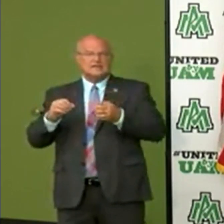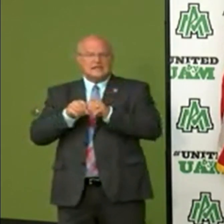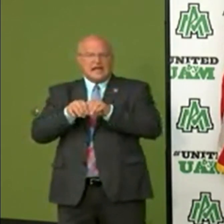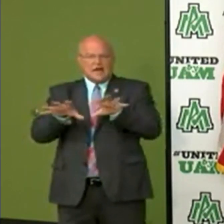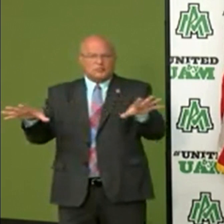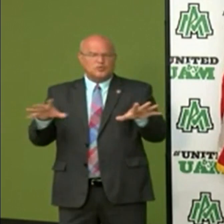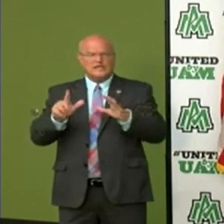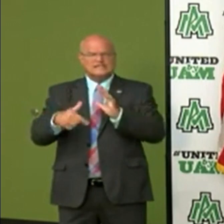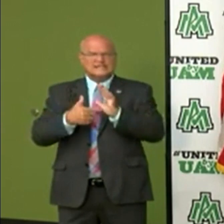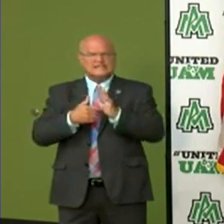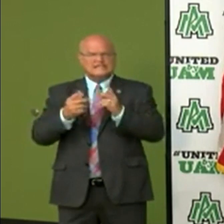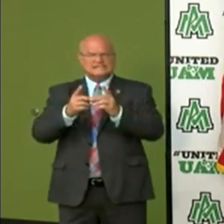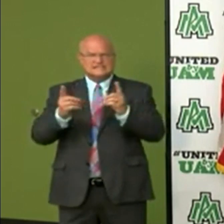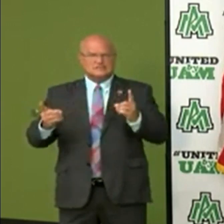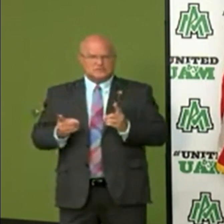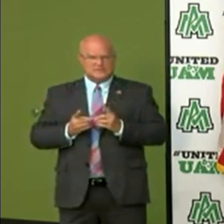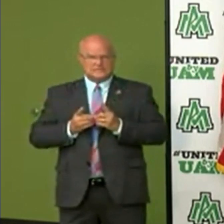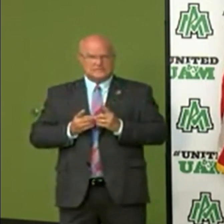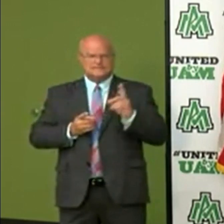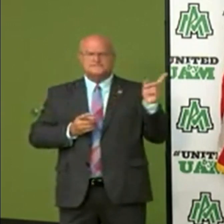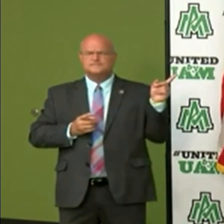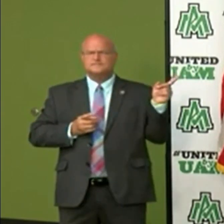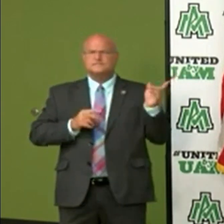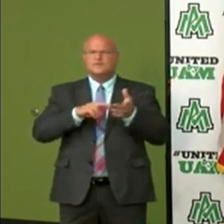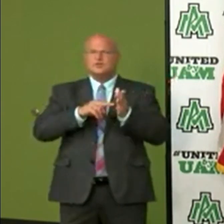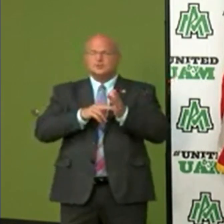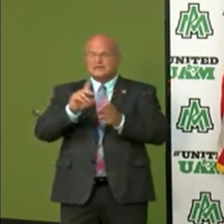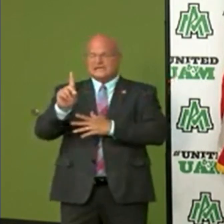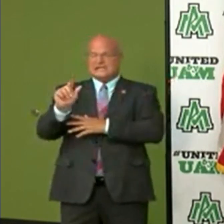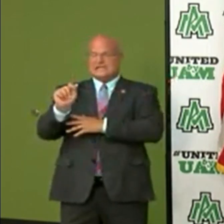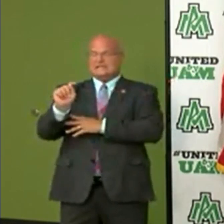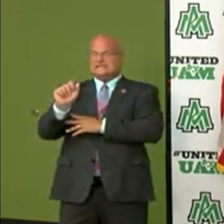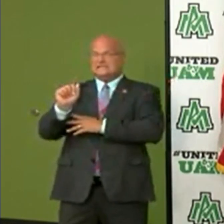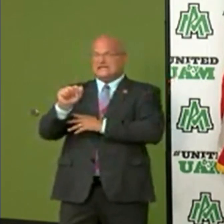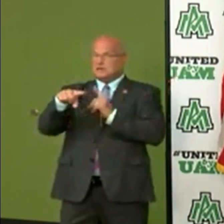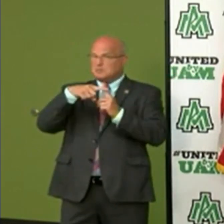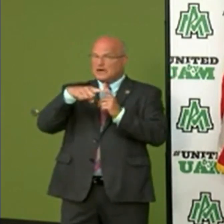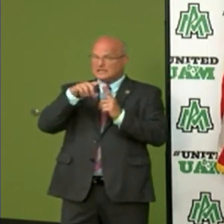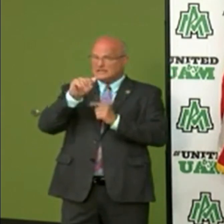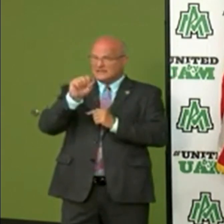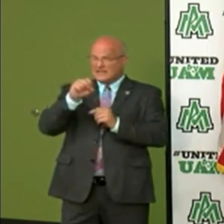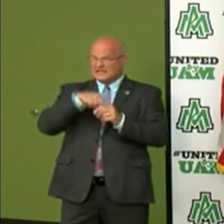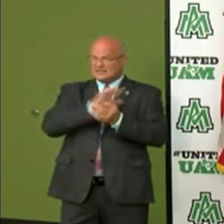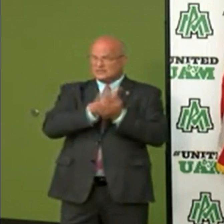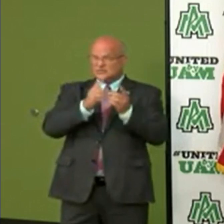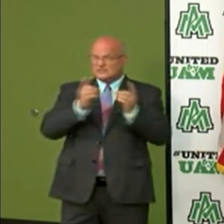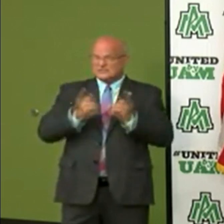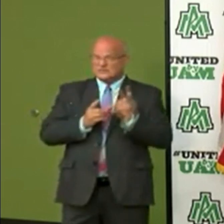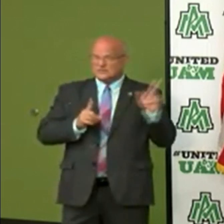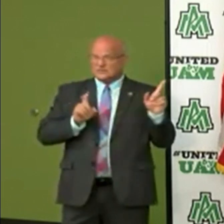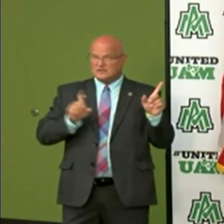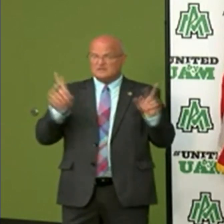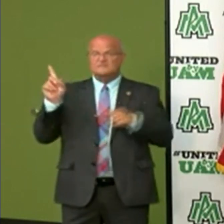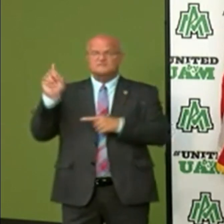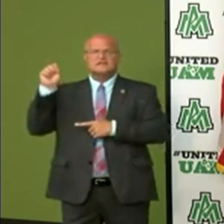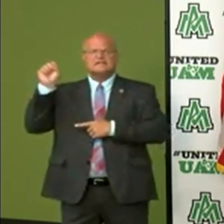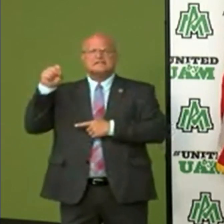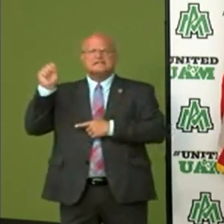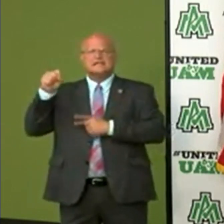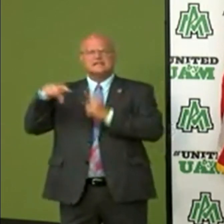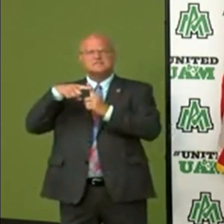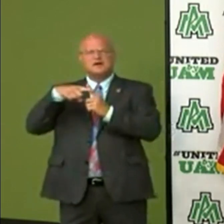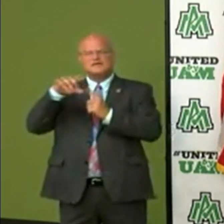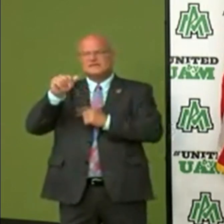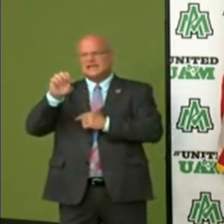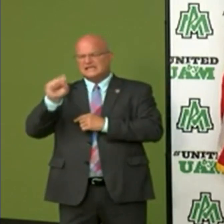these districts? You're talking about data in terms of positive cases in the school districts? Yeah, positive